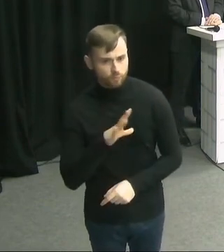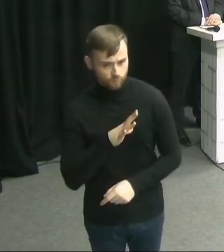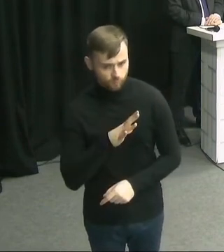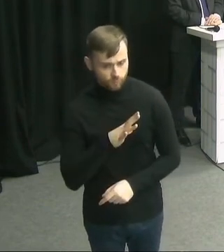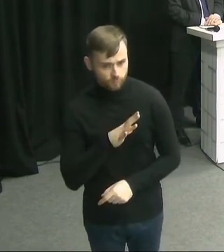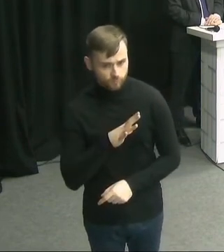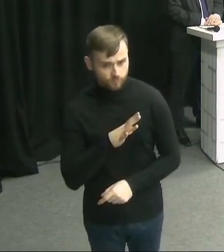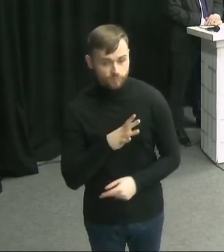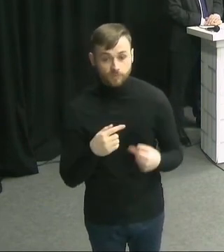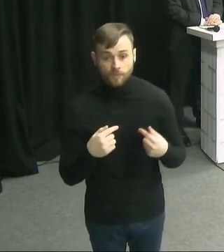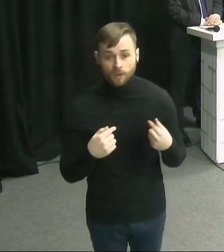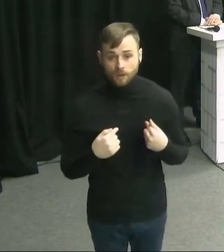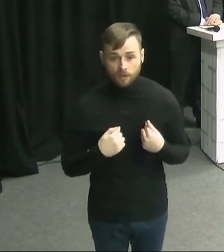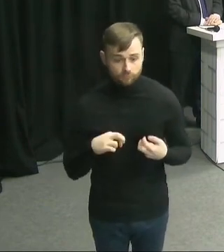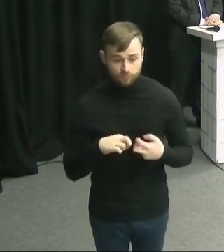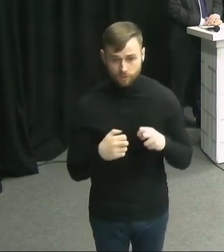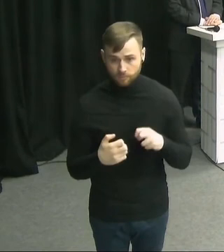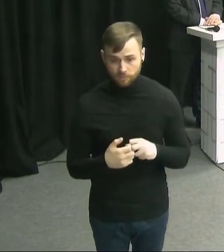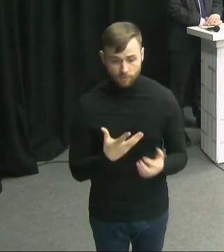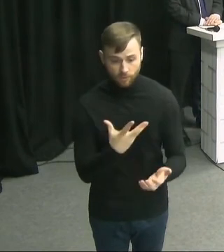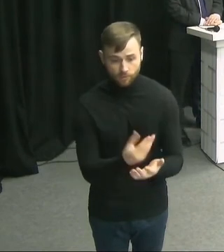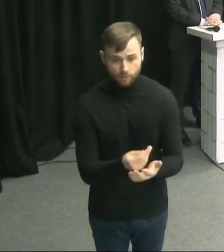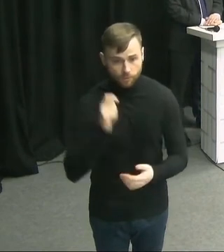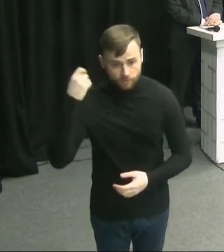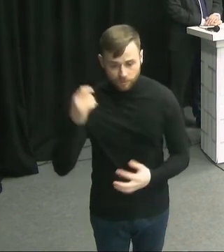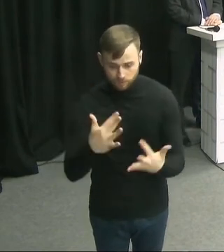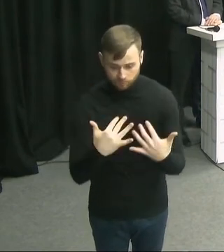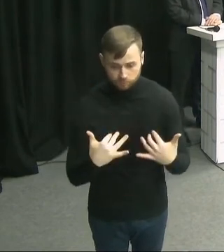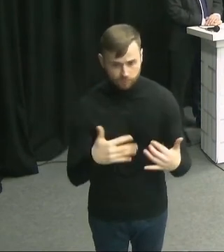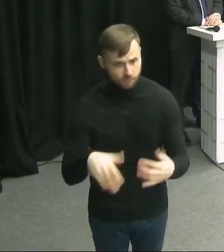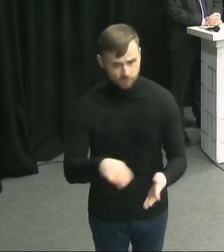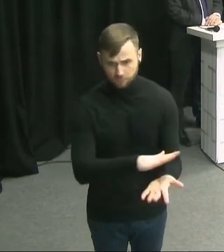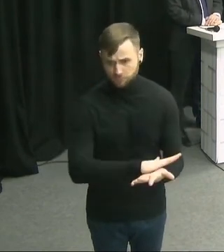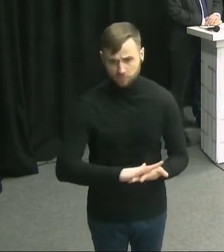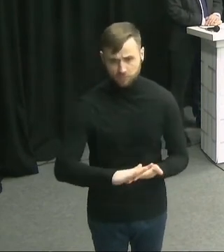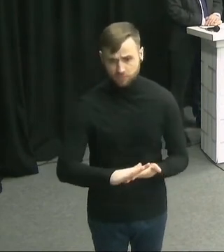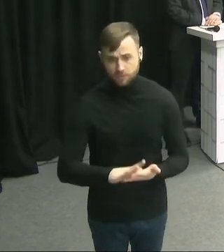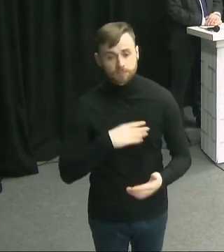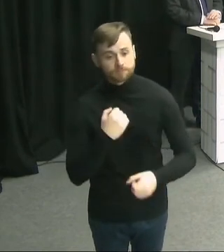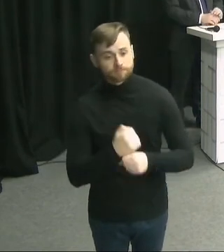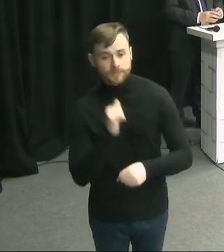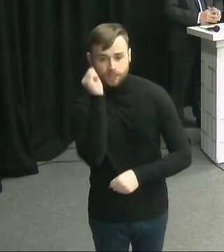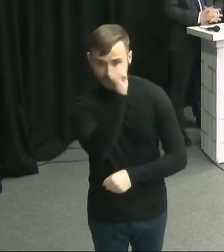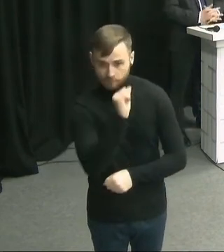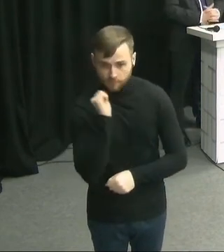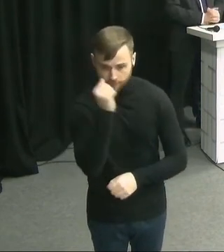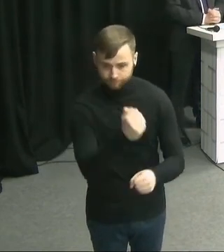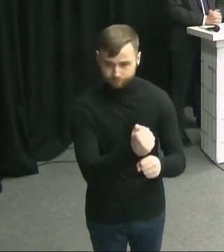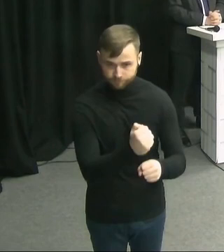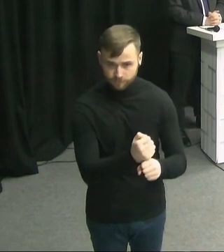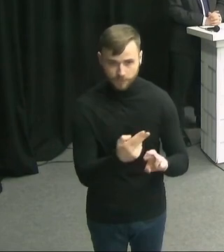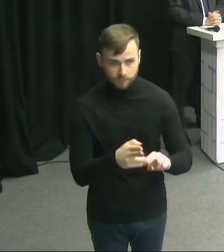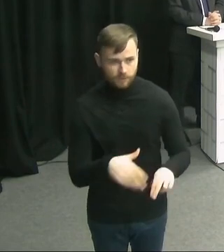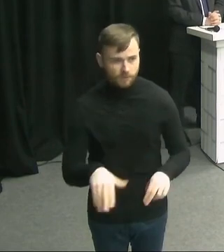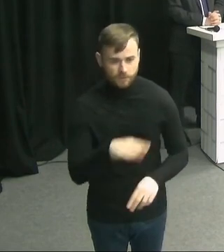doctoral thesis. I didn't face this problem with my students because I worked individually with each and every one of them.